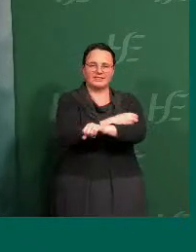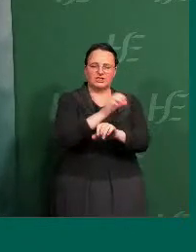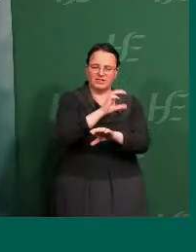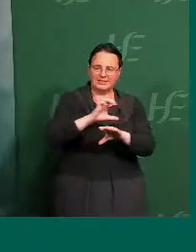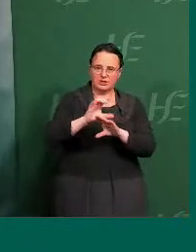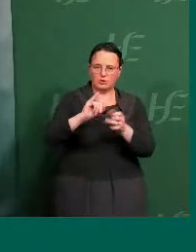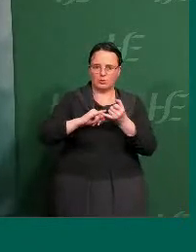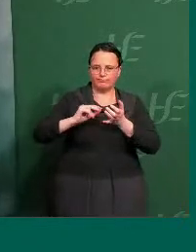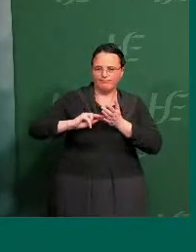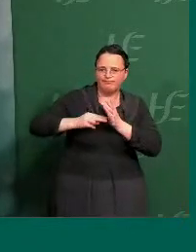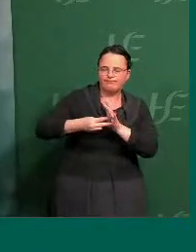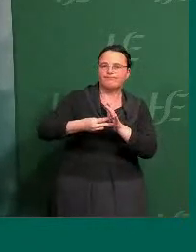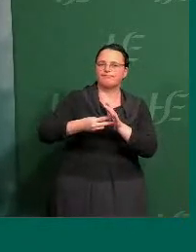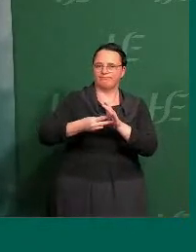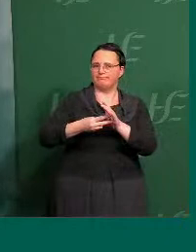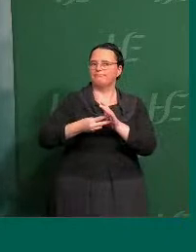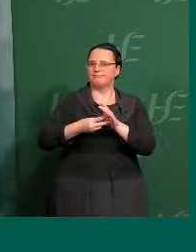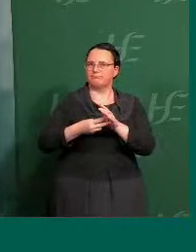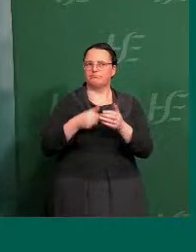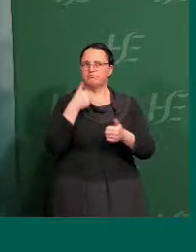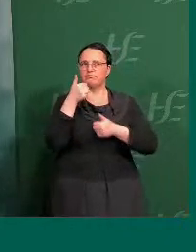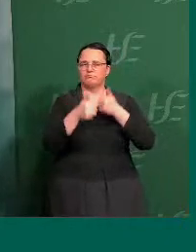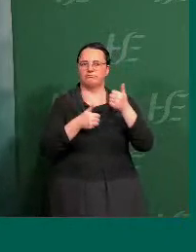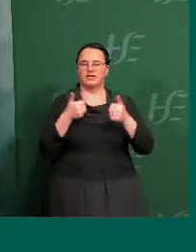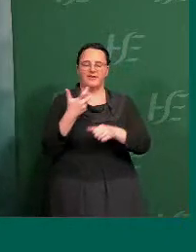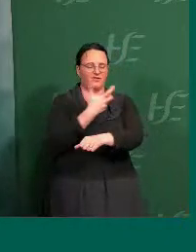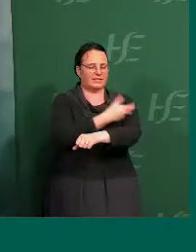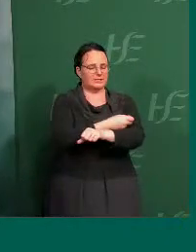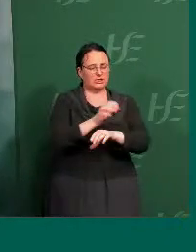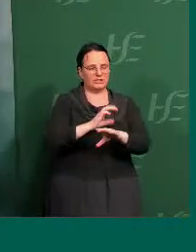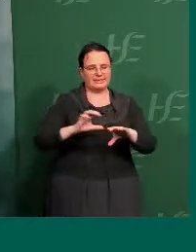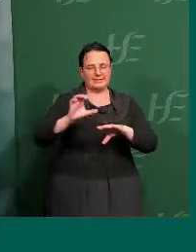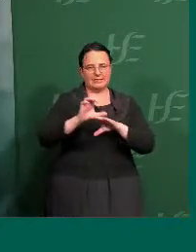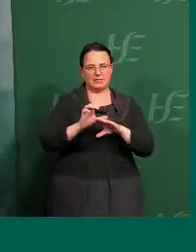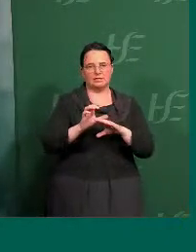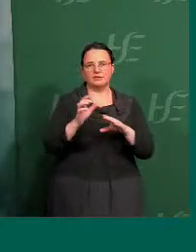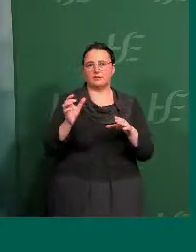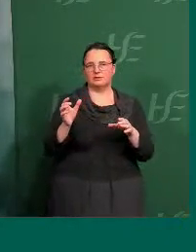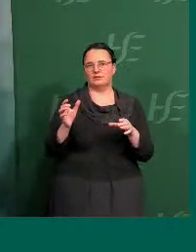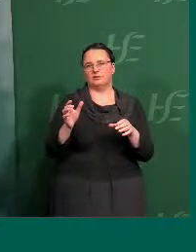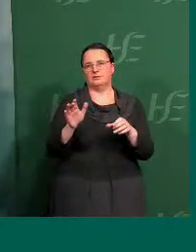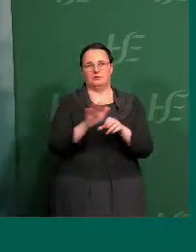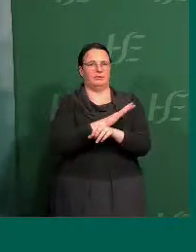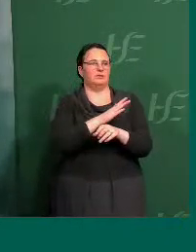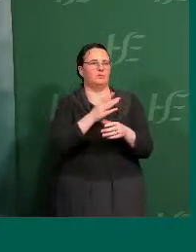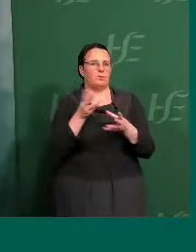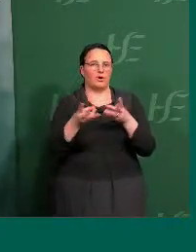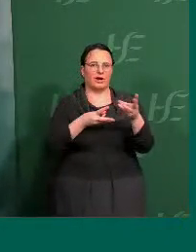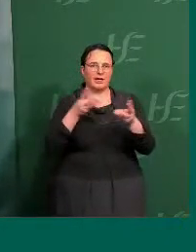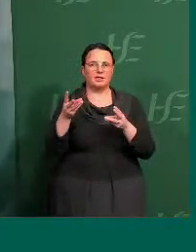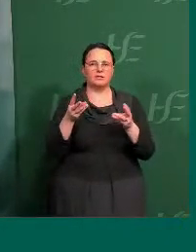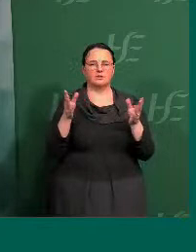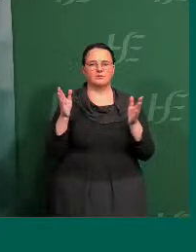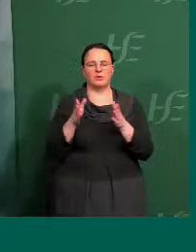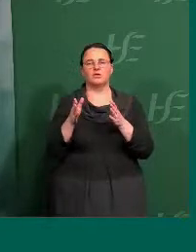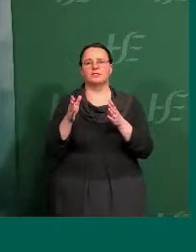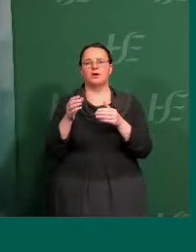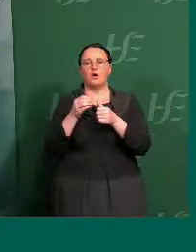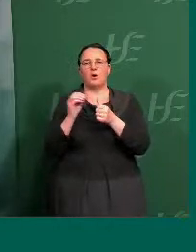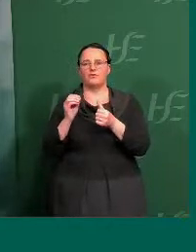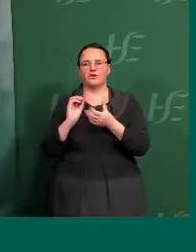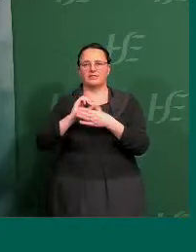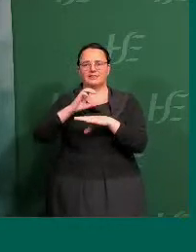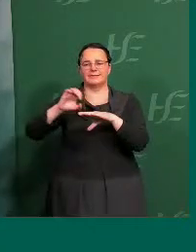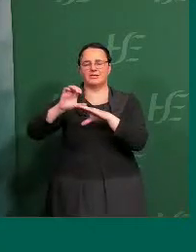that people are able to get to. Vaccination centres working 8 to 8 for all our major centres. We have some smaller satellites that we also stand up as